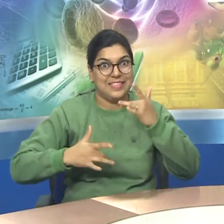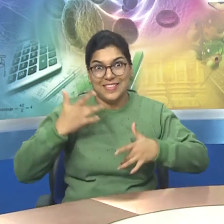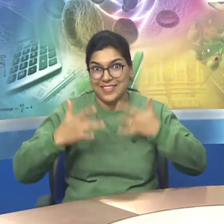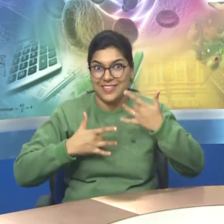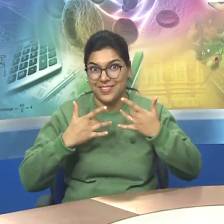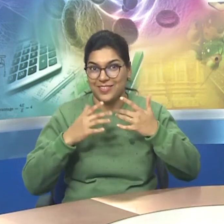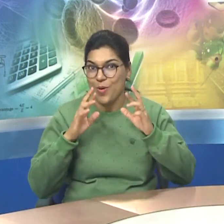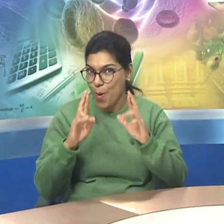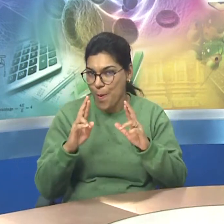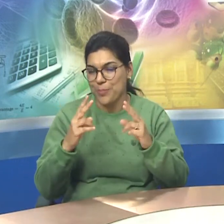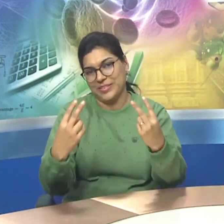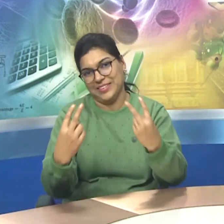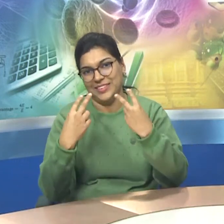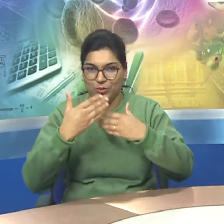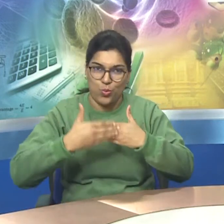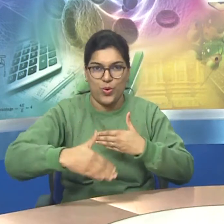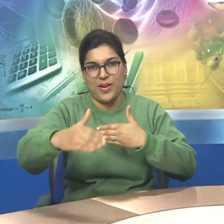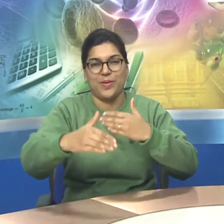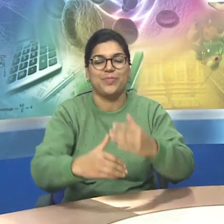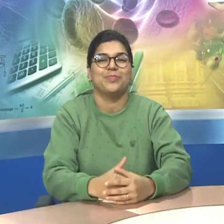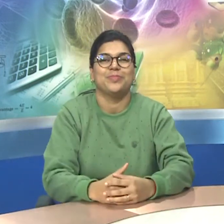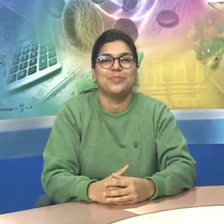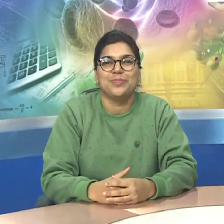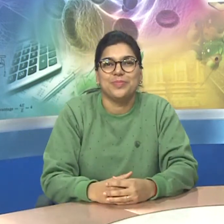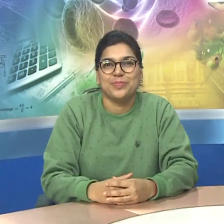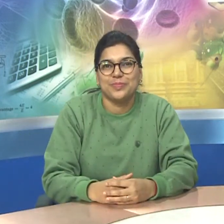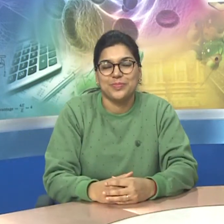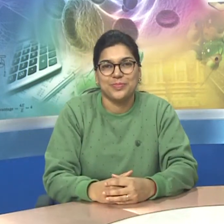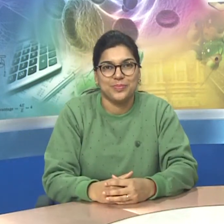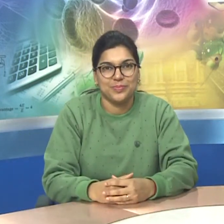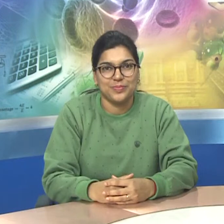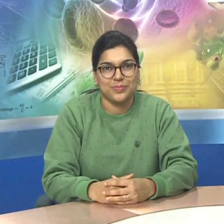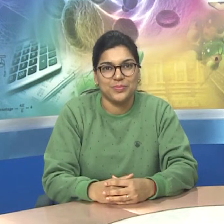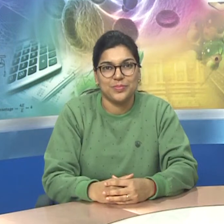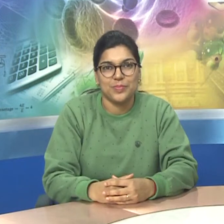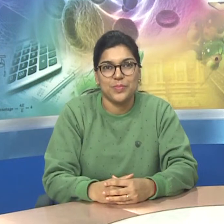abstract topics, so I hope you will like it.